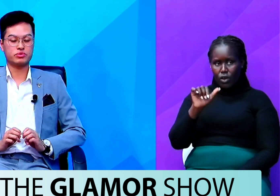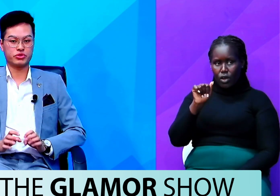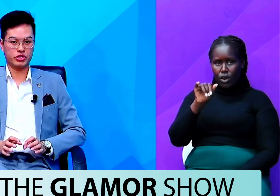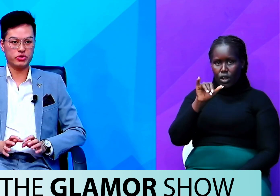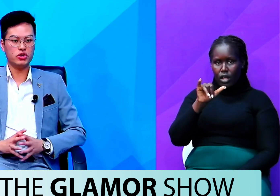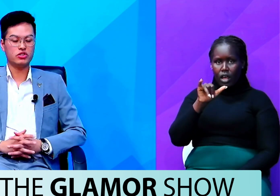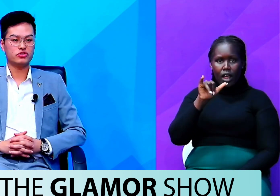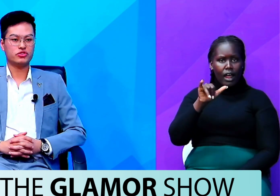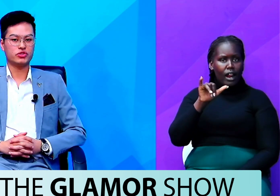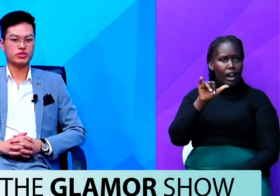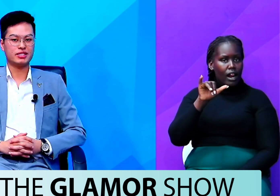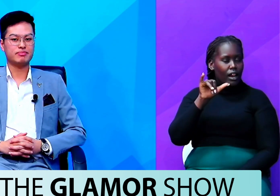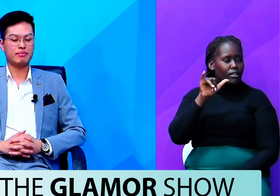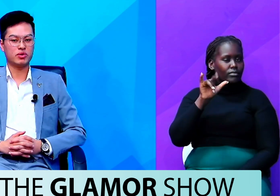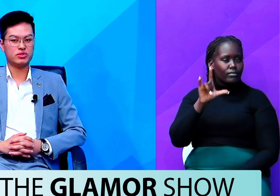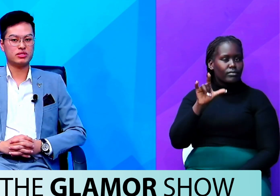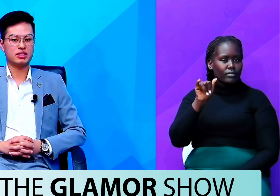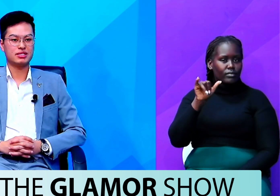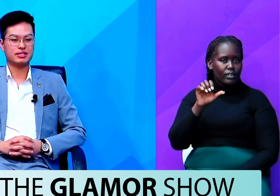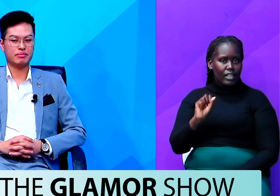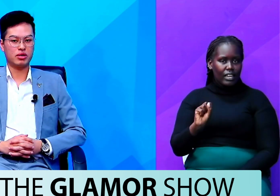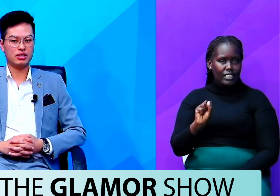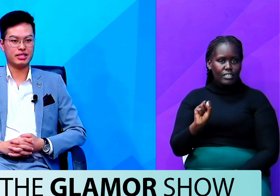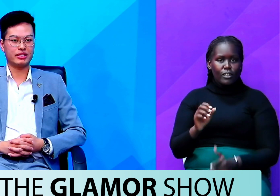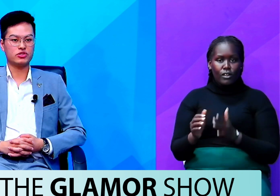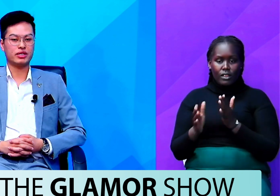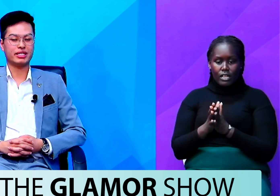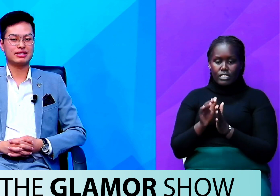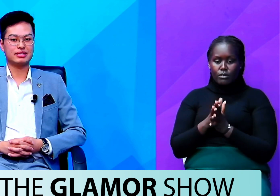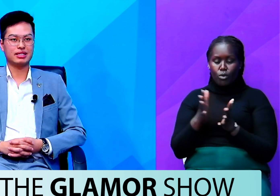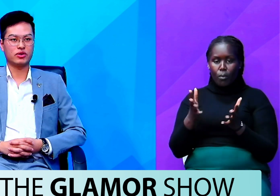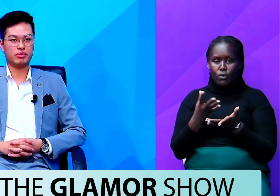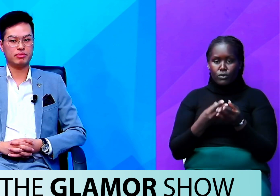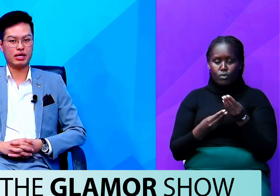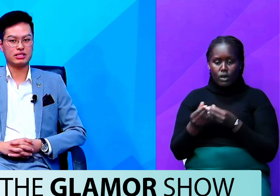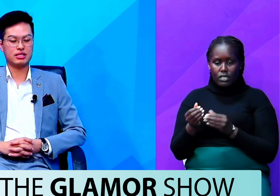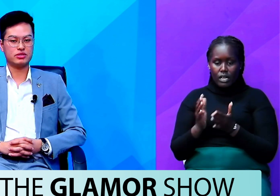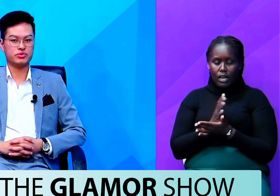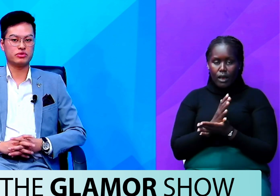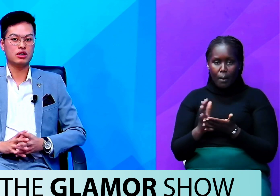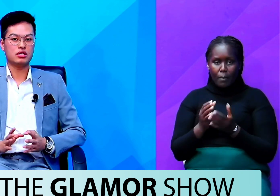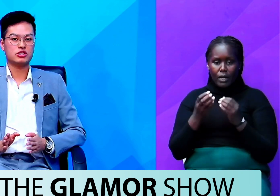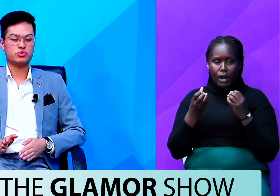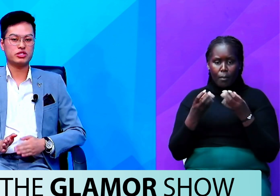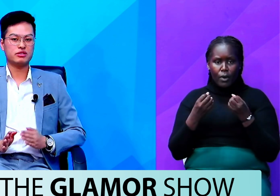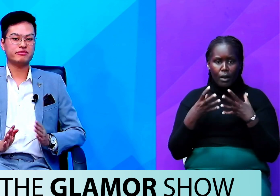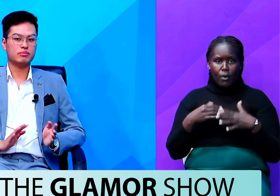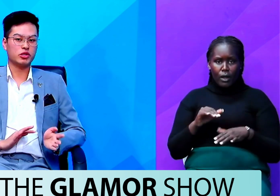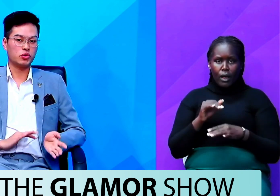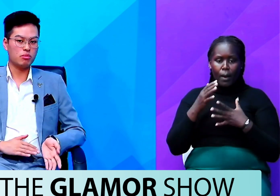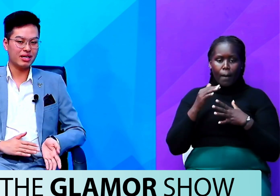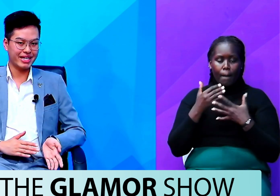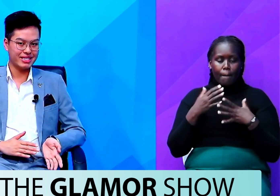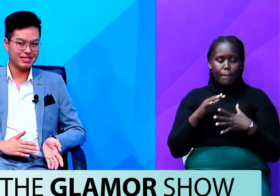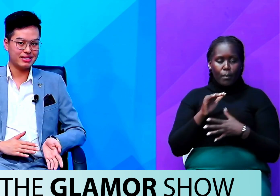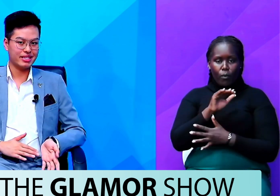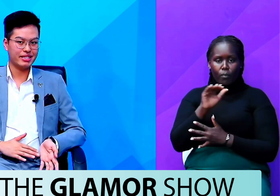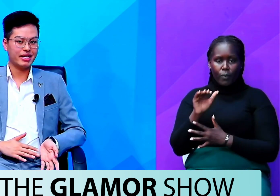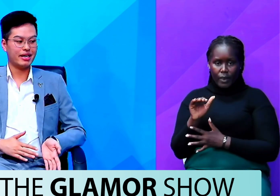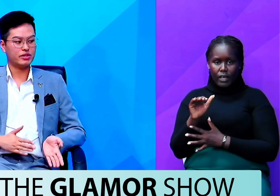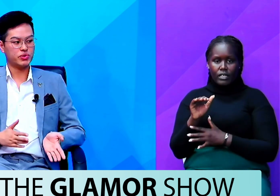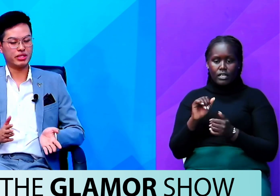quite real. So that's my most selling part, and also I can see a lot of people are starts to switching from the normal